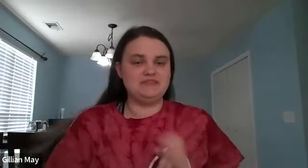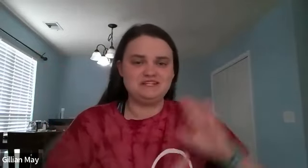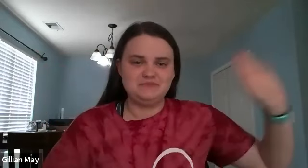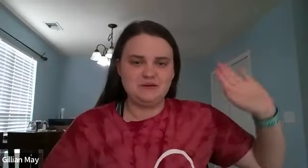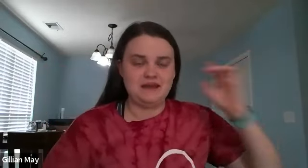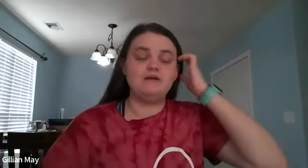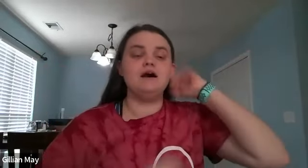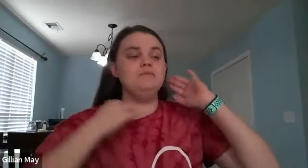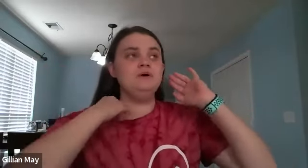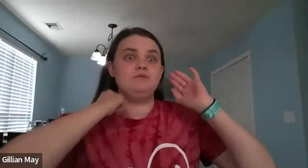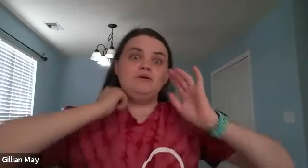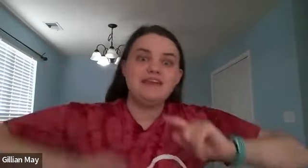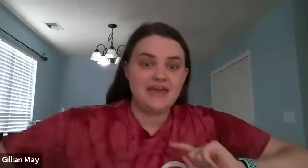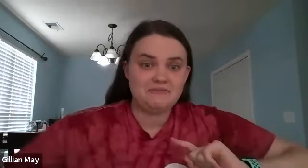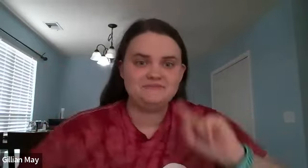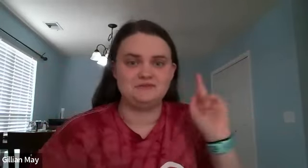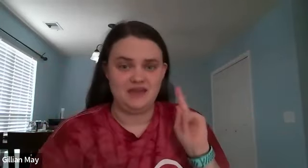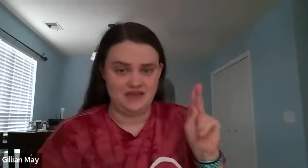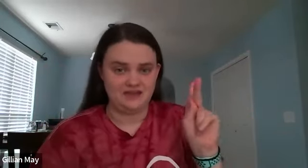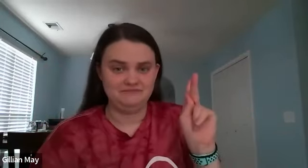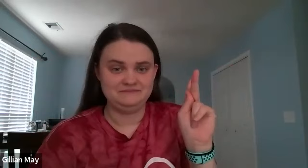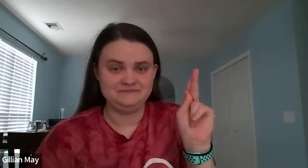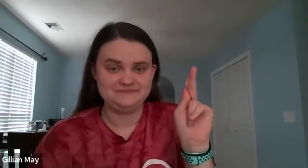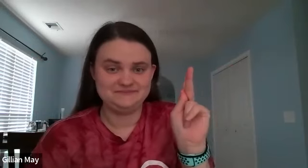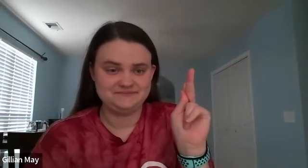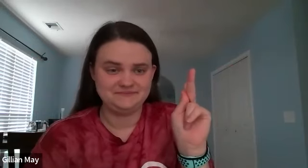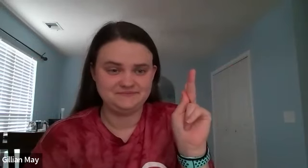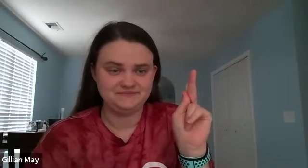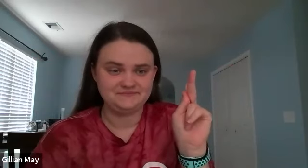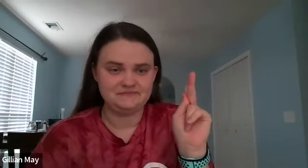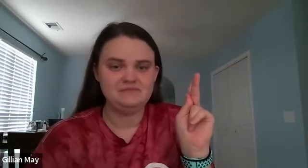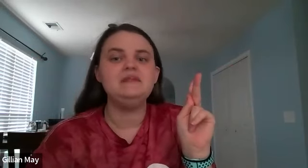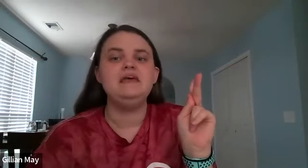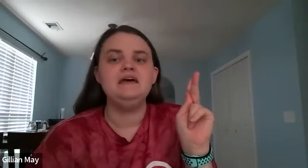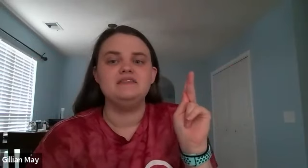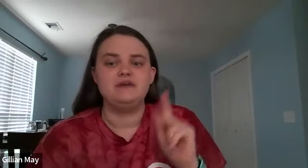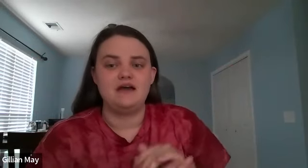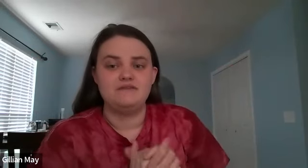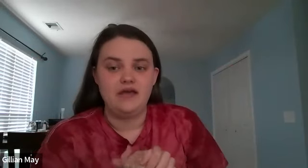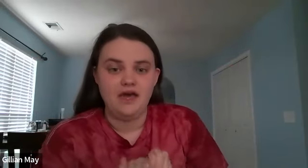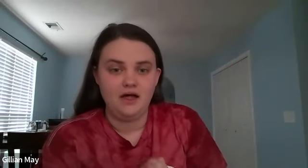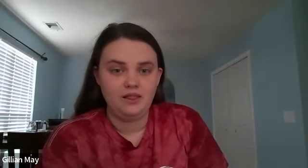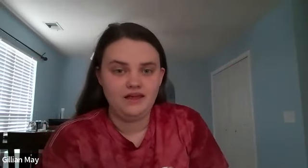they should be quiet now. We're on K. So K. Mm-hmm. Then we have L.